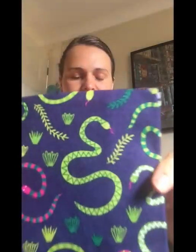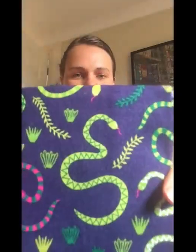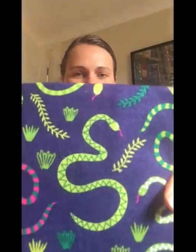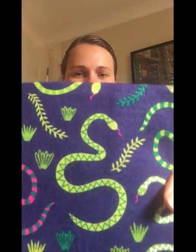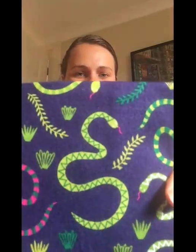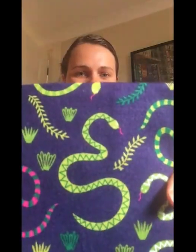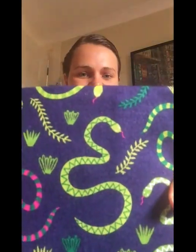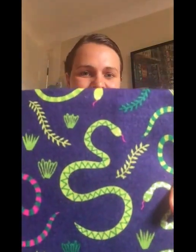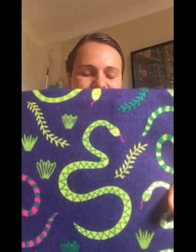Oh,